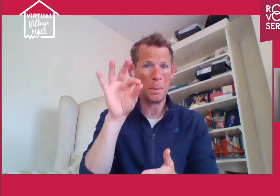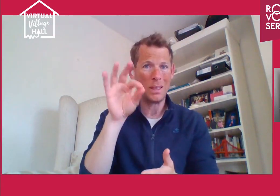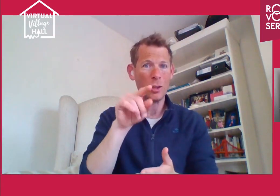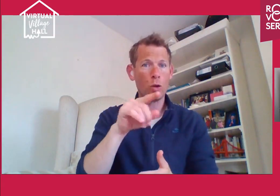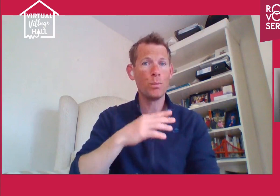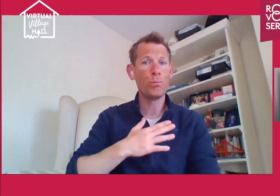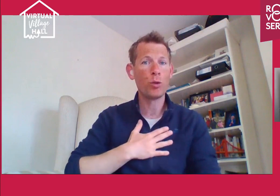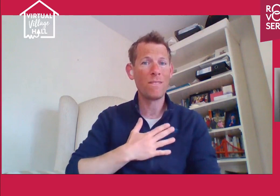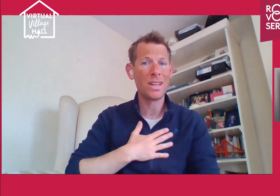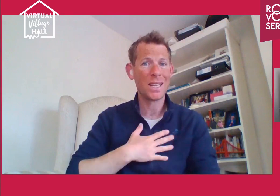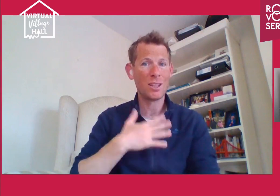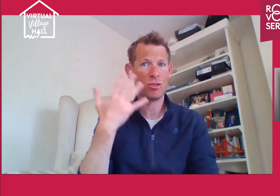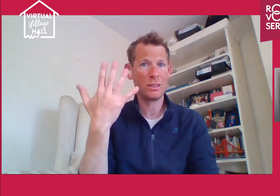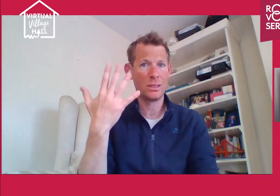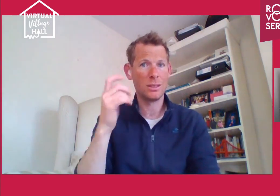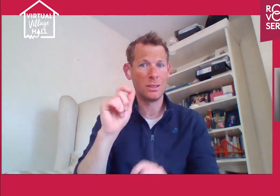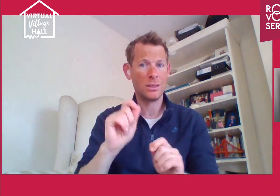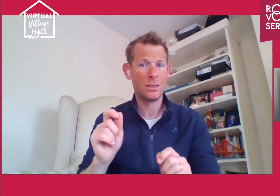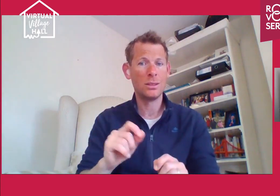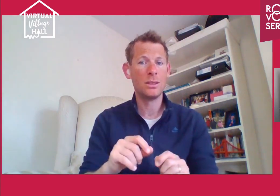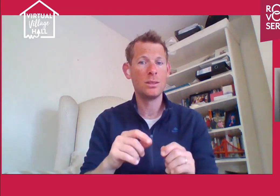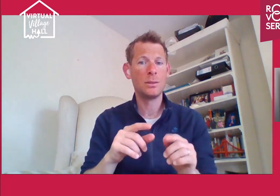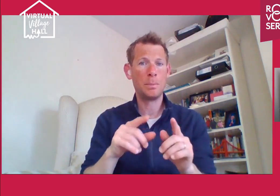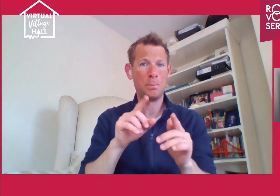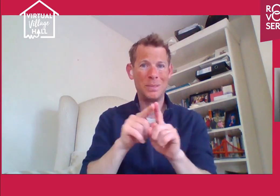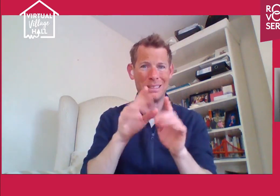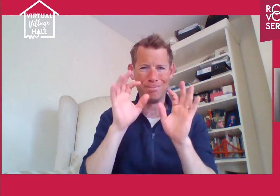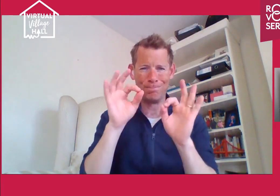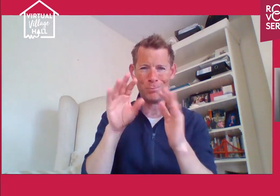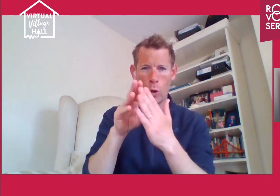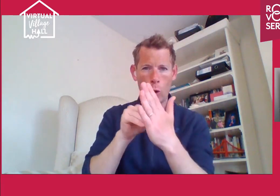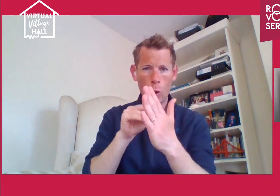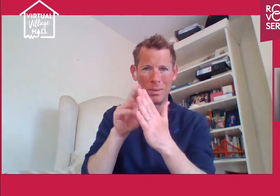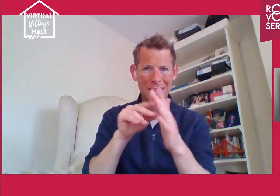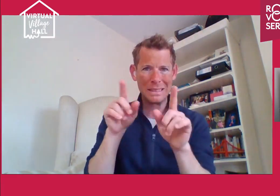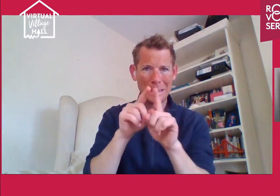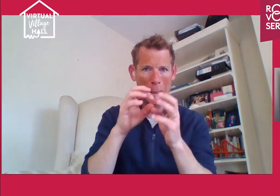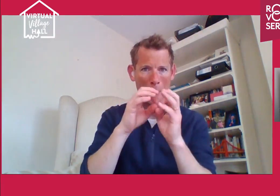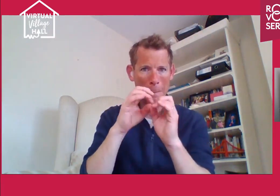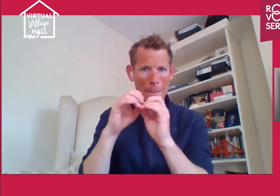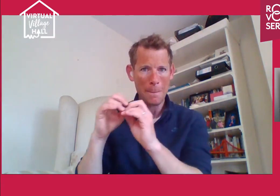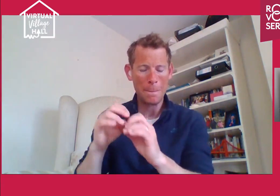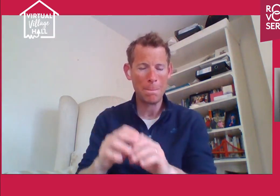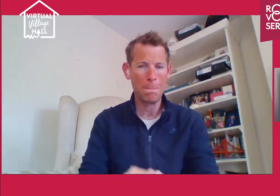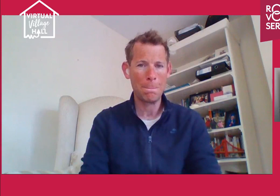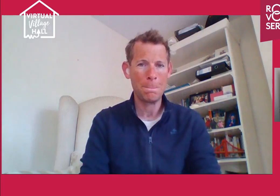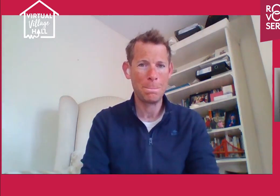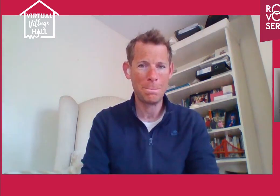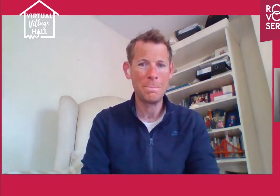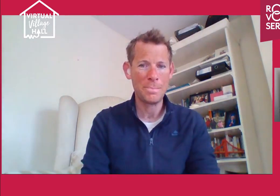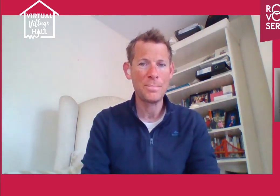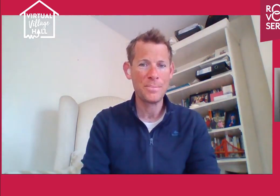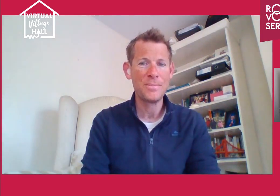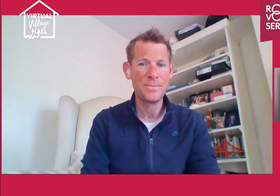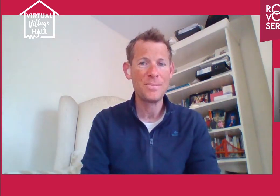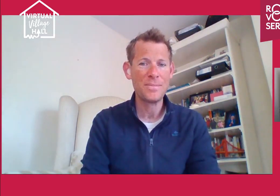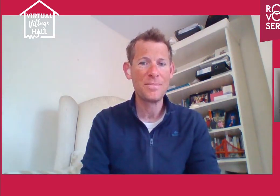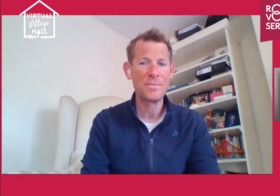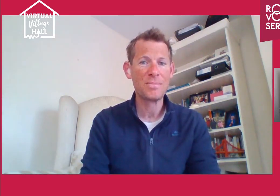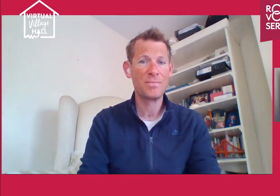all about you picking what you prefer. Maybe you're right-handed or you're left-handed. It's the same in fingerspell and